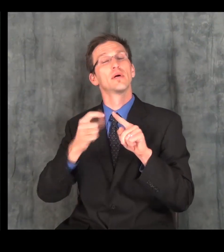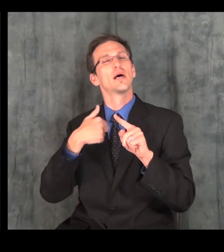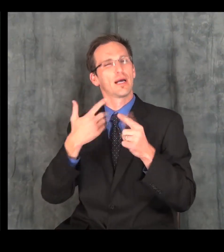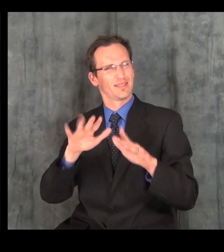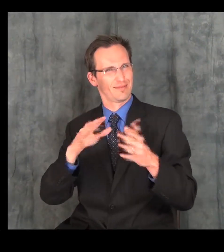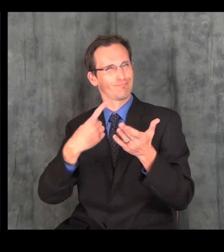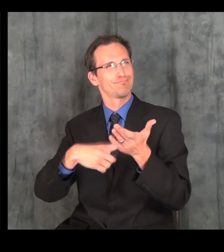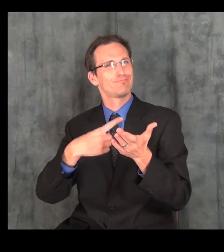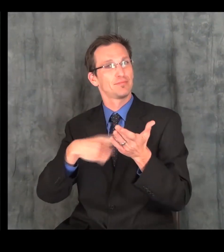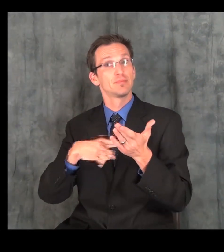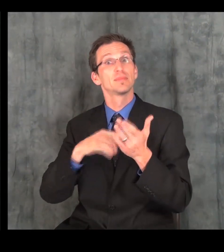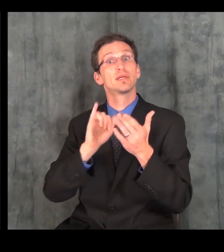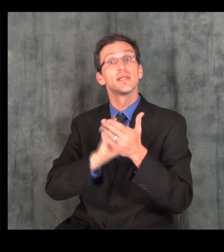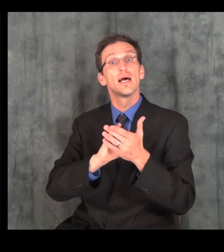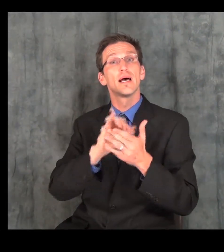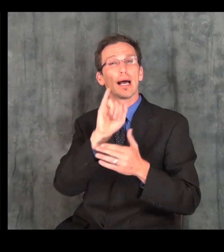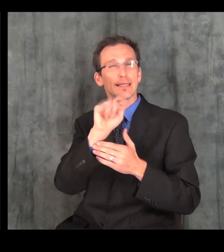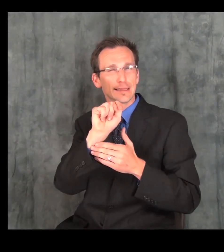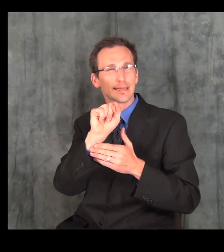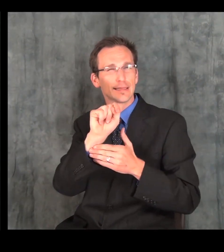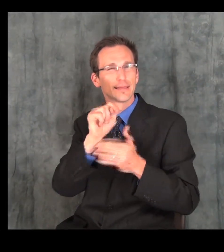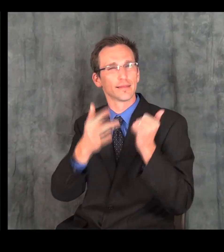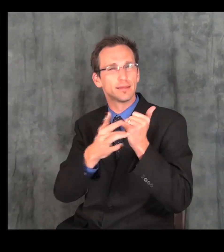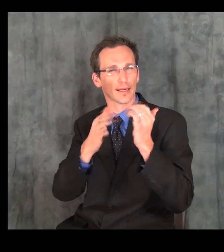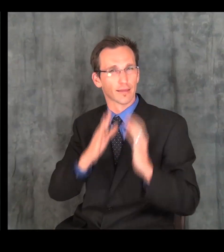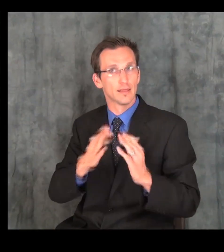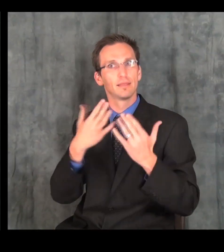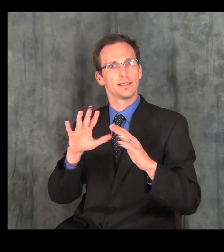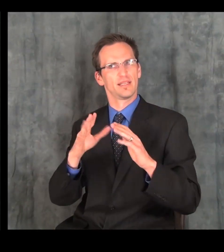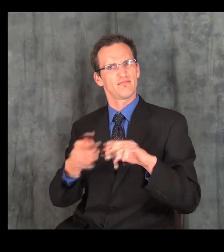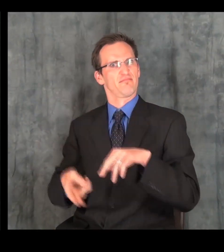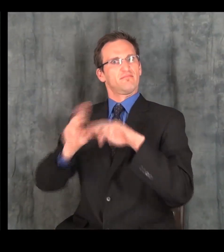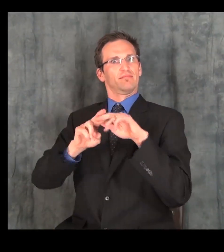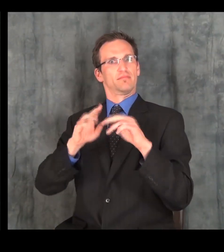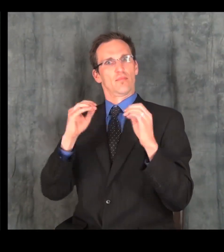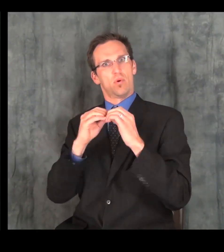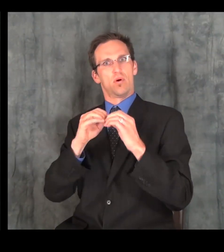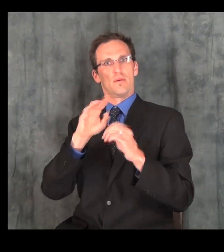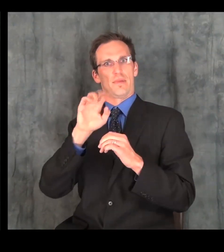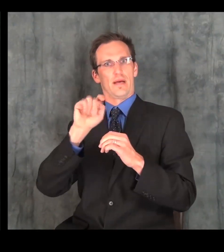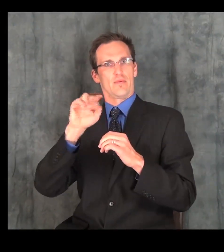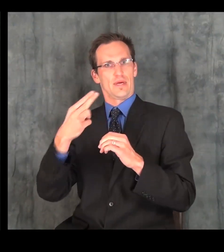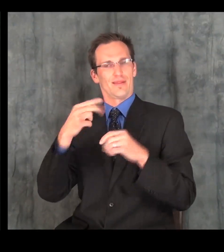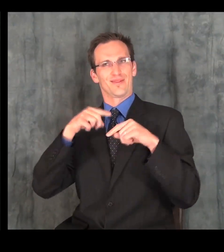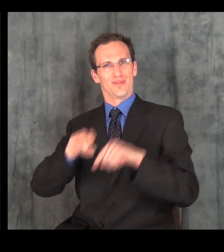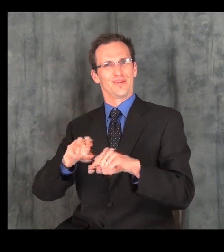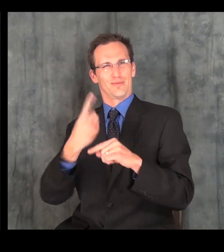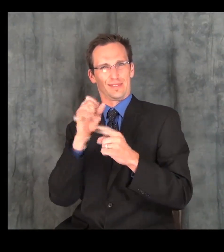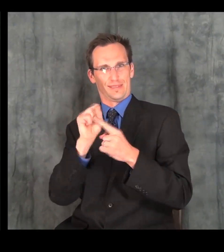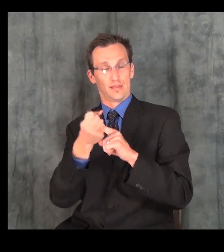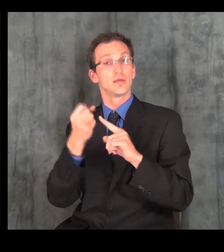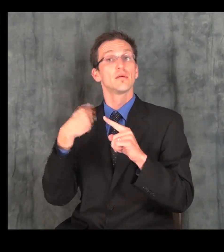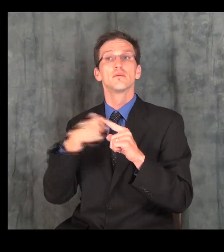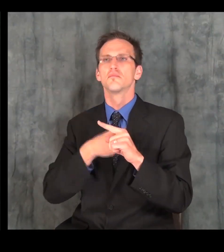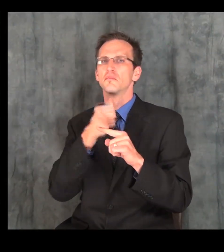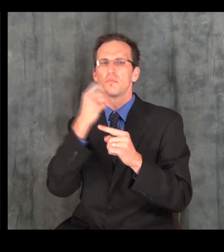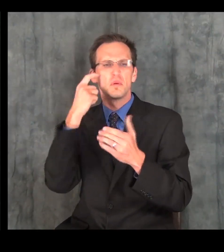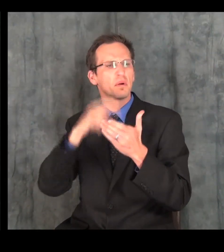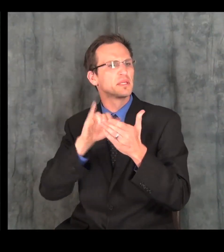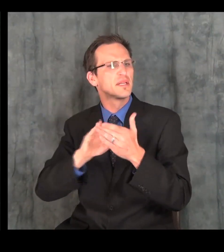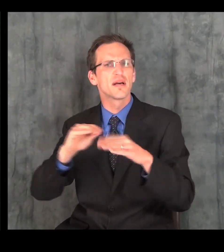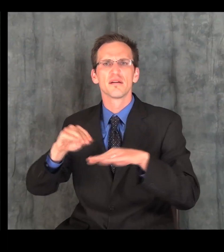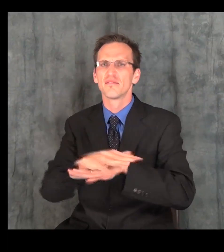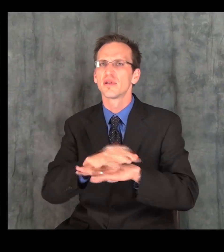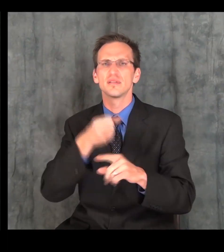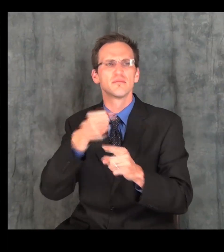the bandwidth during one of the scenarios, and although we didn't notice any major impact on the outcome of the interaction,